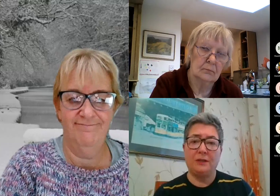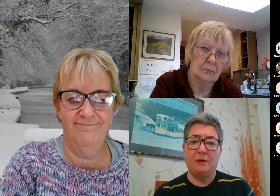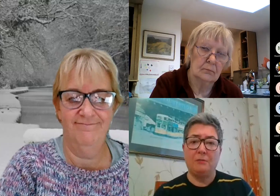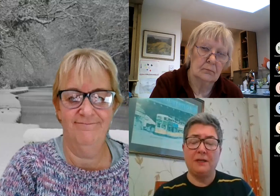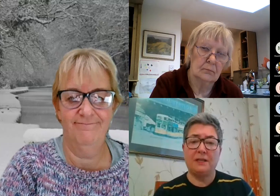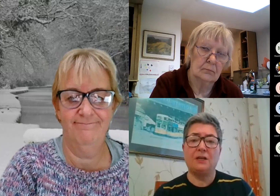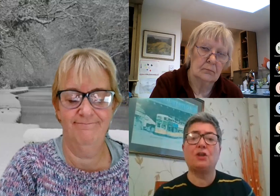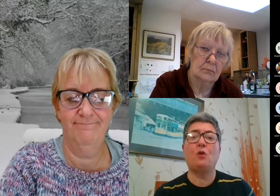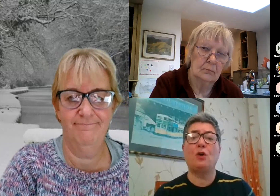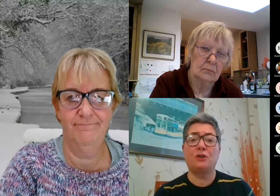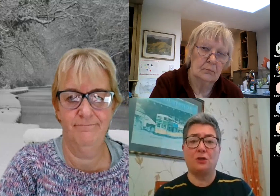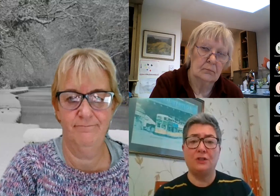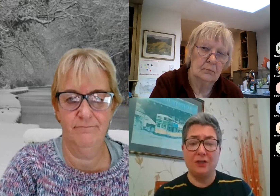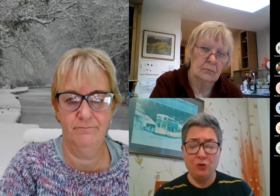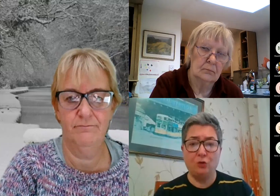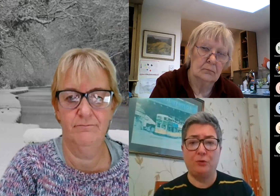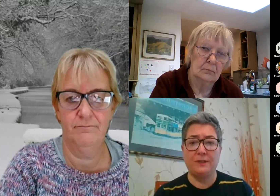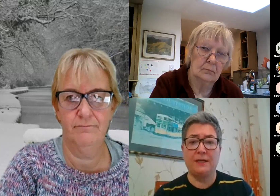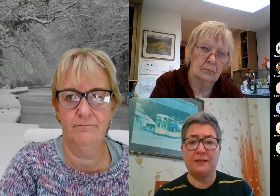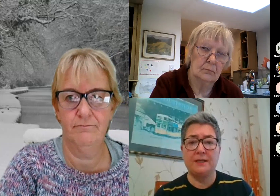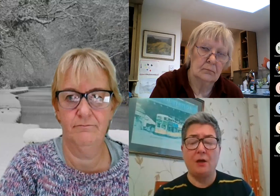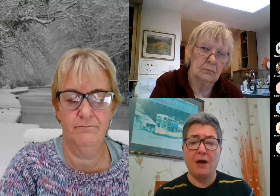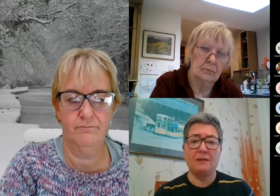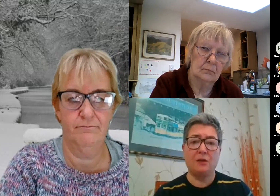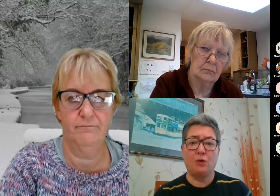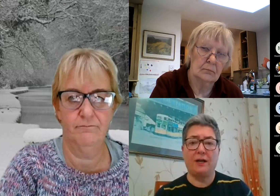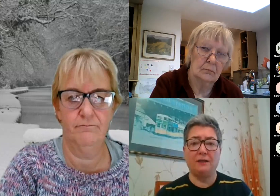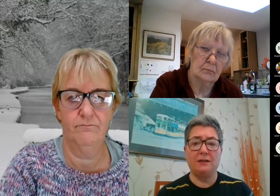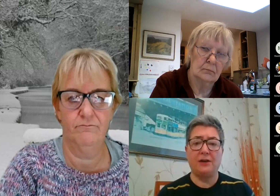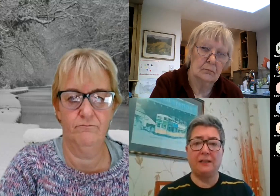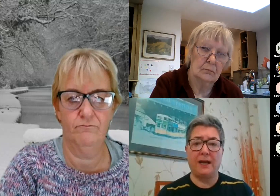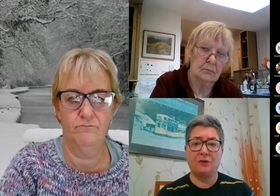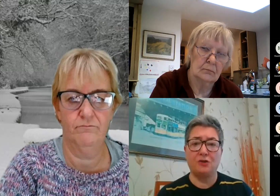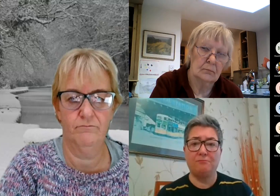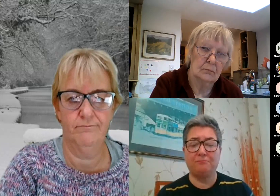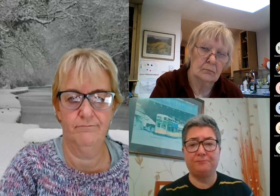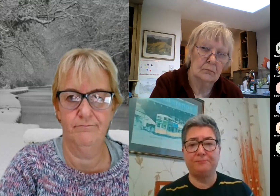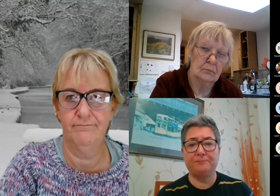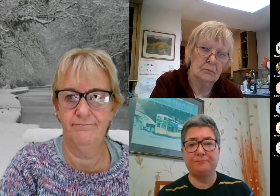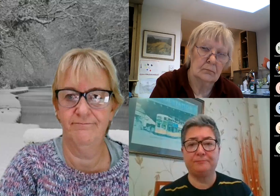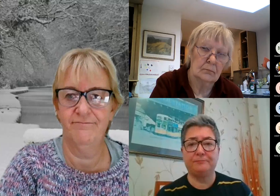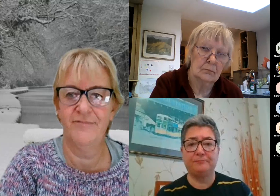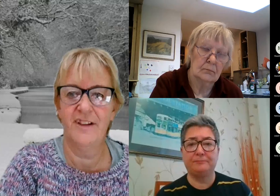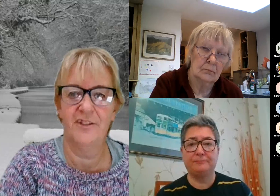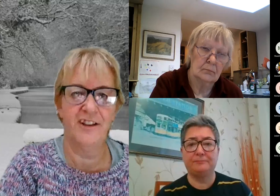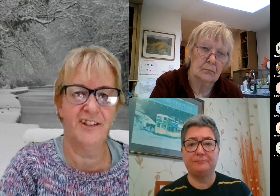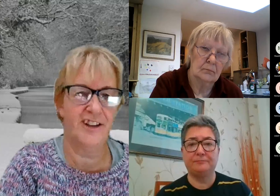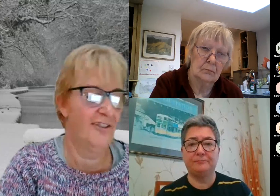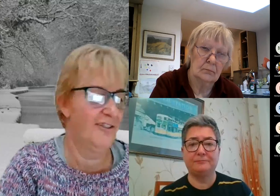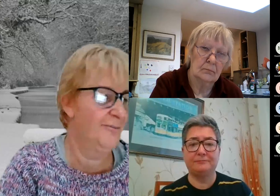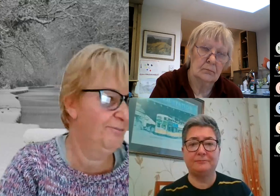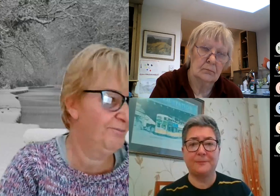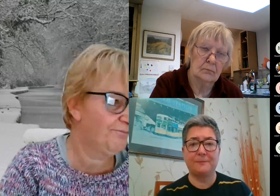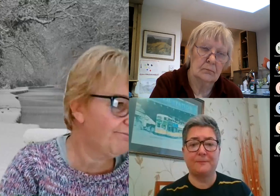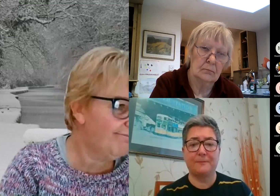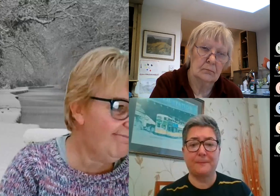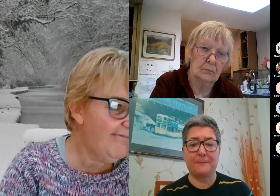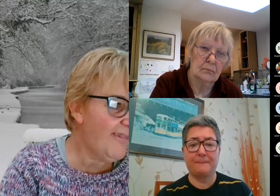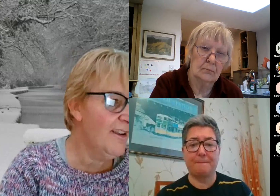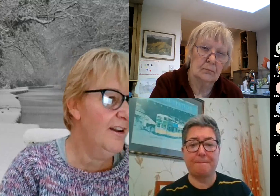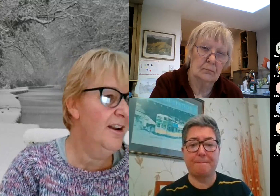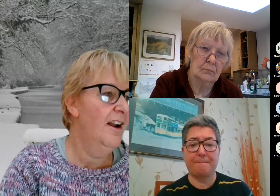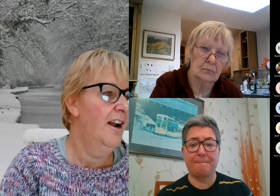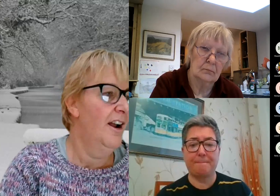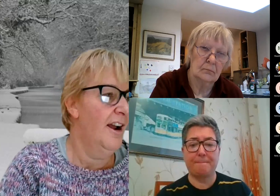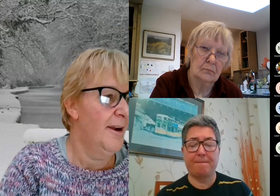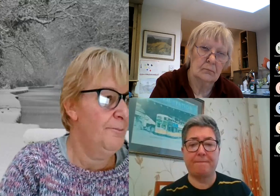magic wand. It's a continual process, but I think we're heading in the right direction. Thanks, Karen.